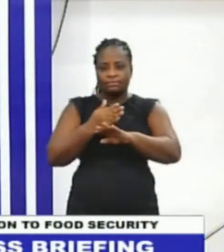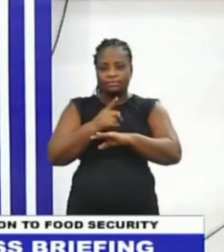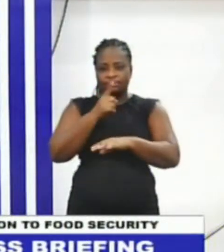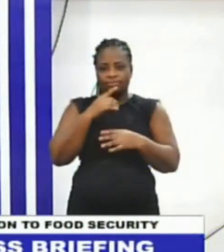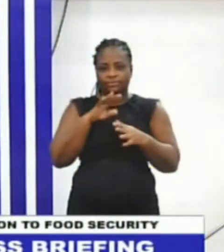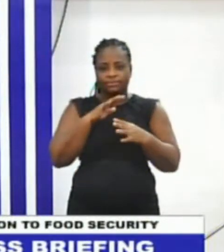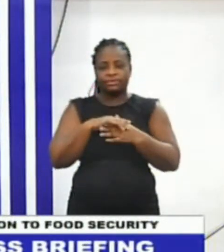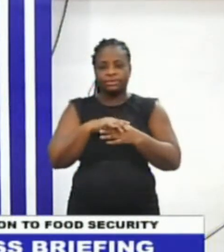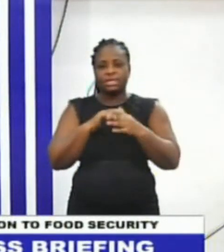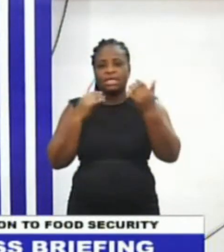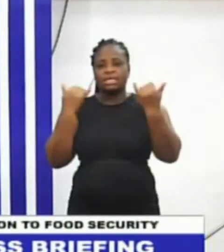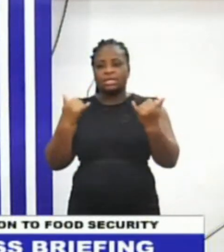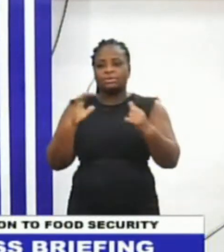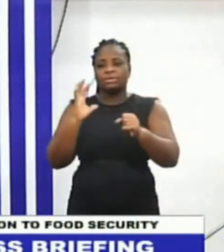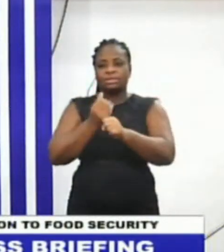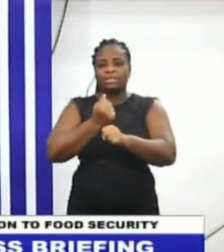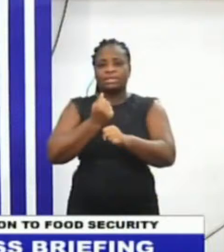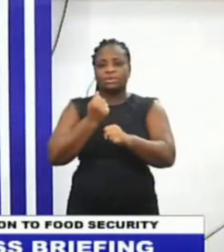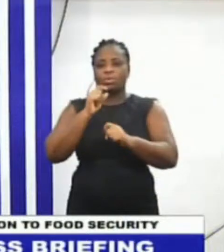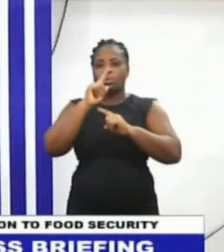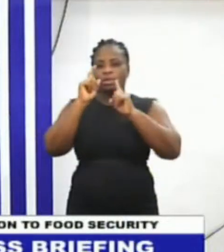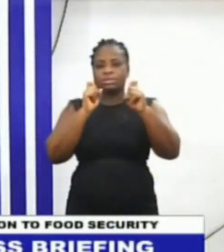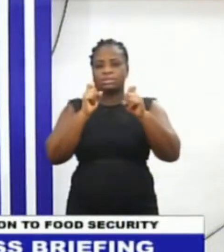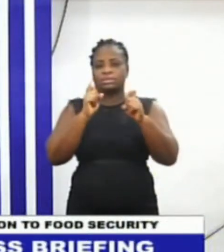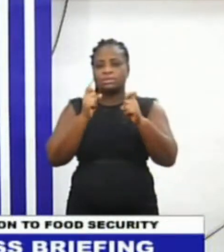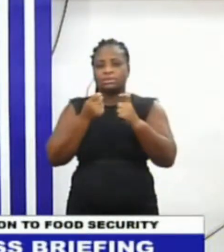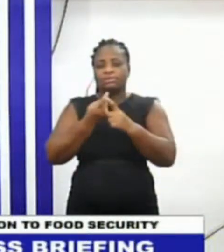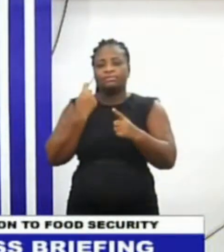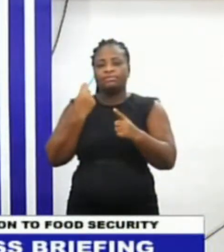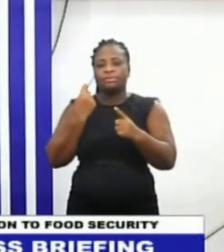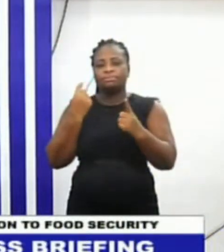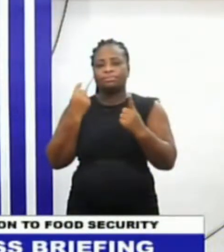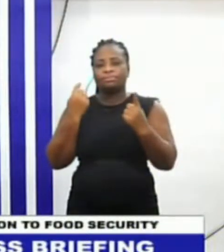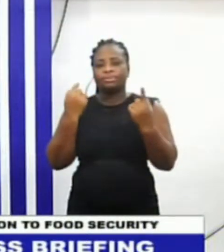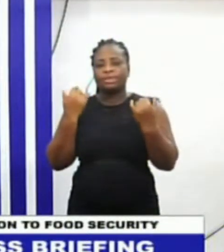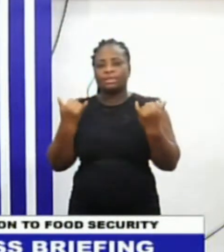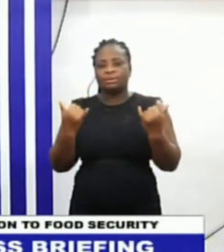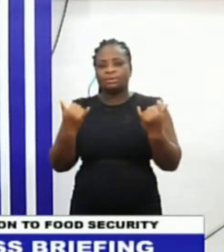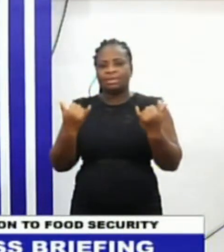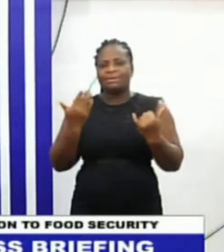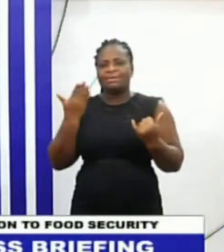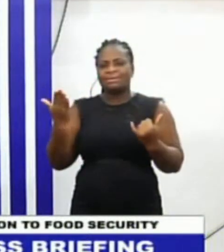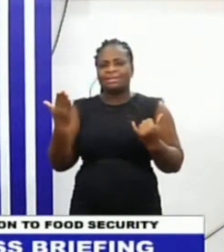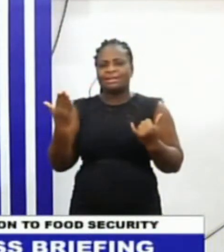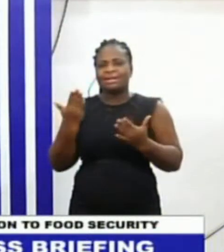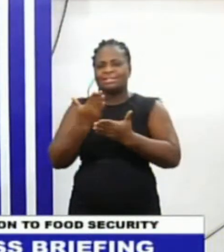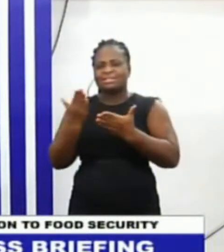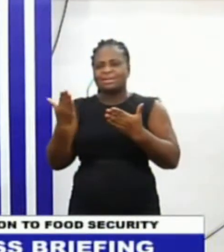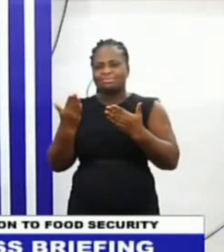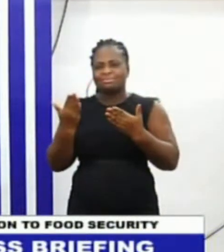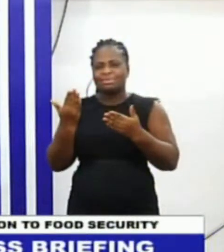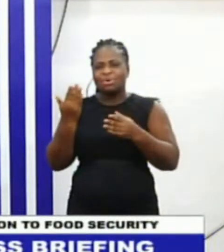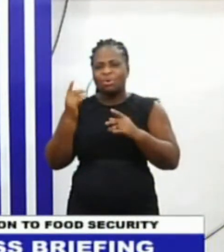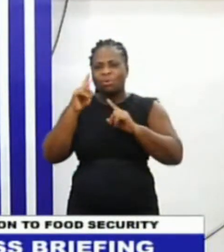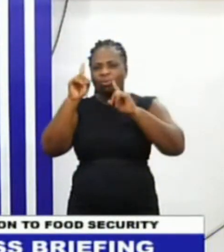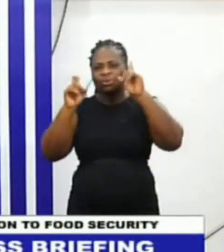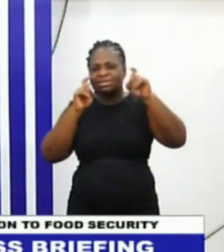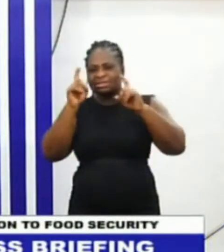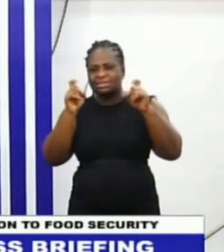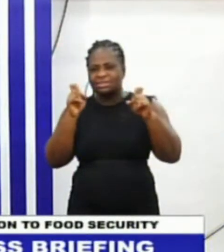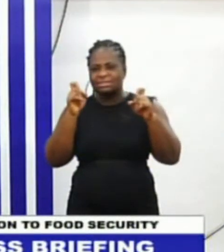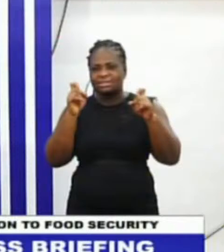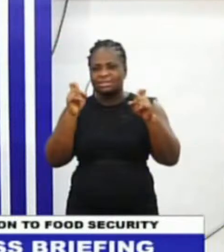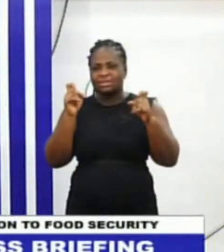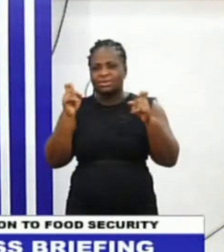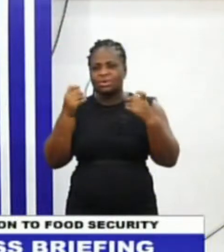Facebook page and the National Information as well. There are similar questions, and I think I want to have them